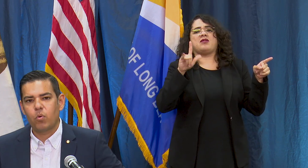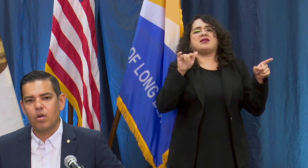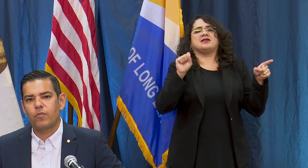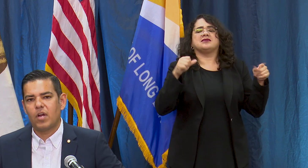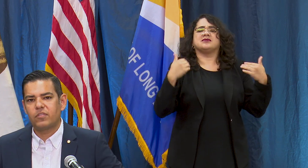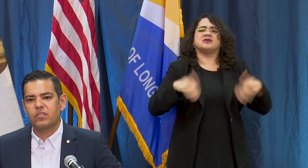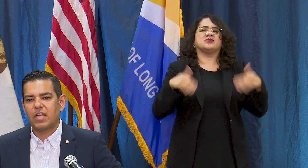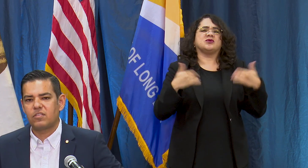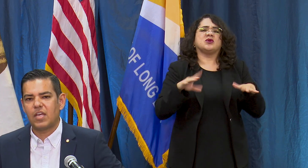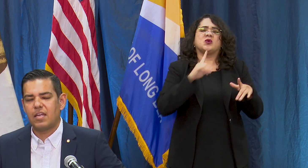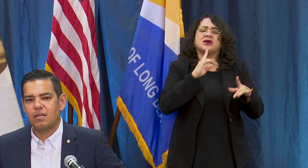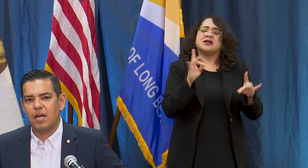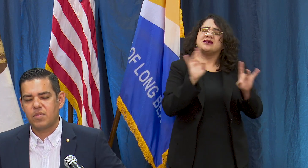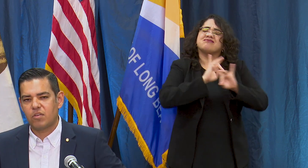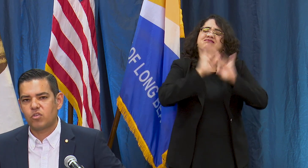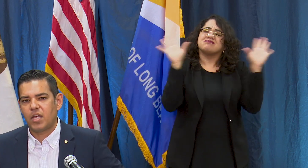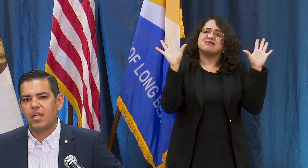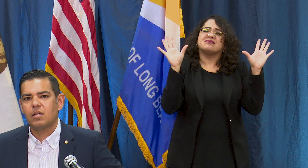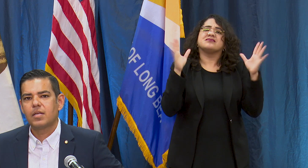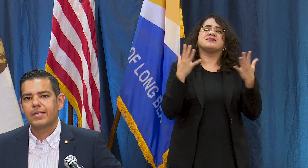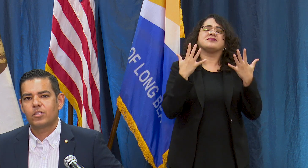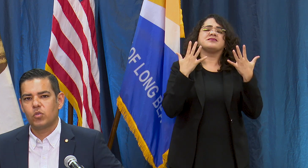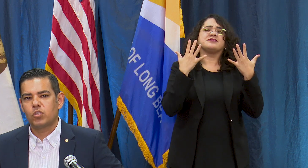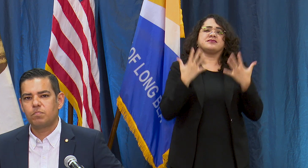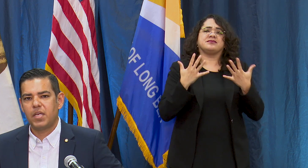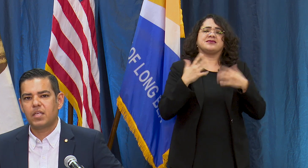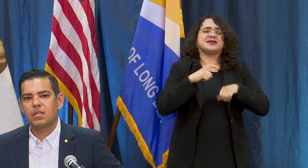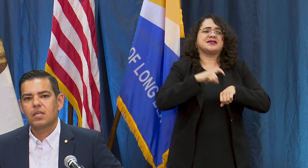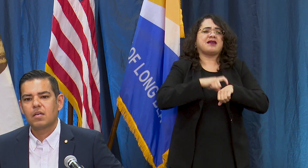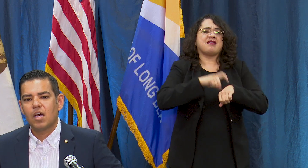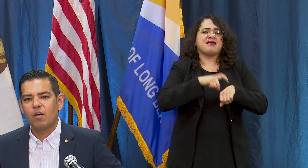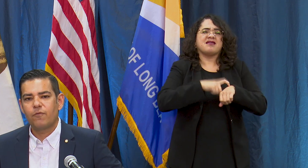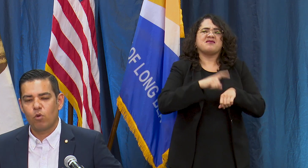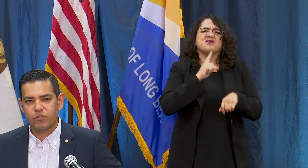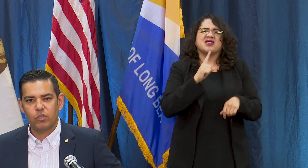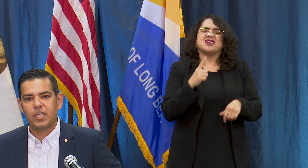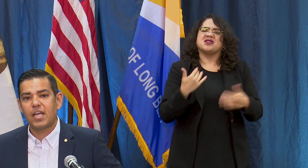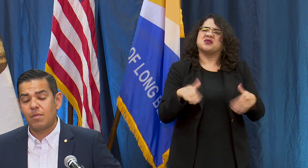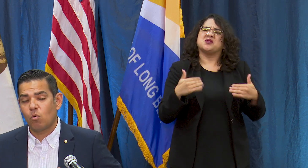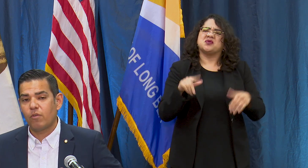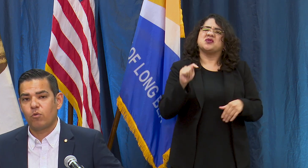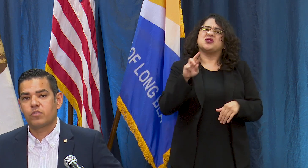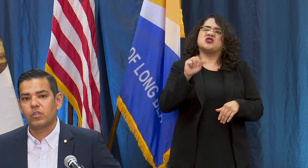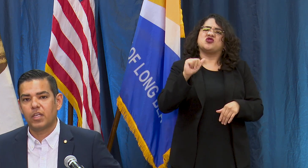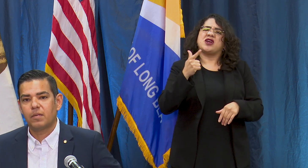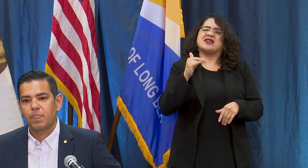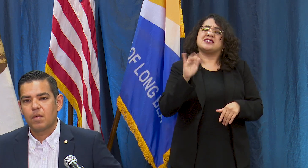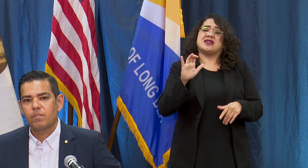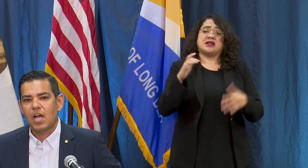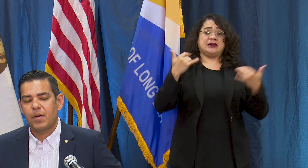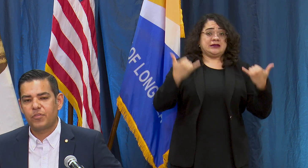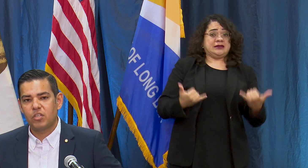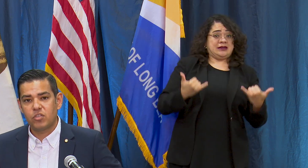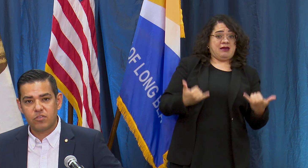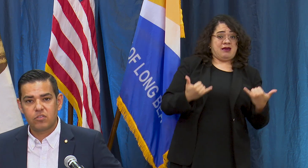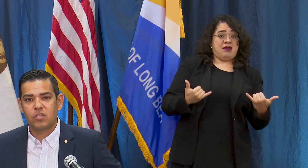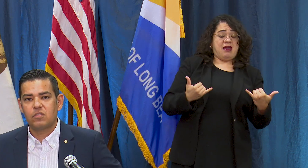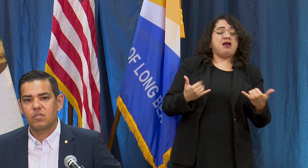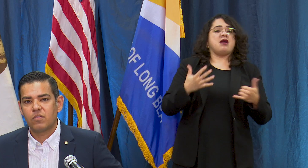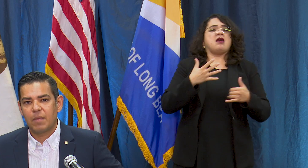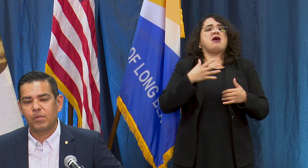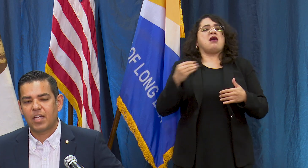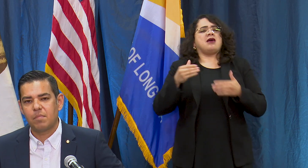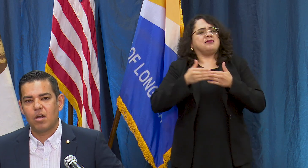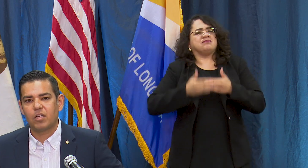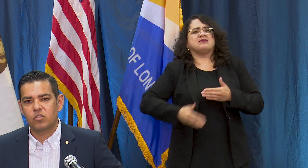also important for us, as I said yesterday, to speak forcefully and more forcefully about the